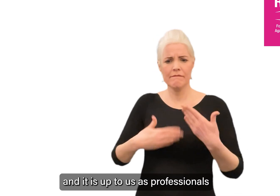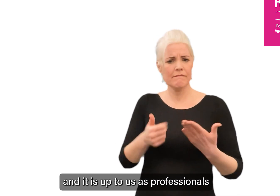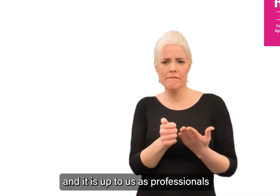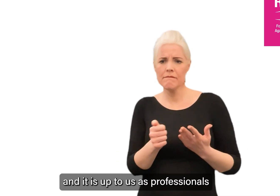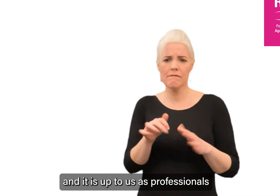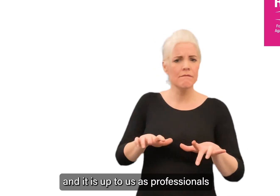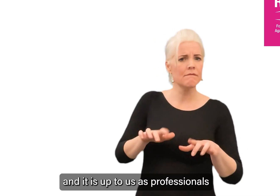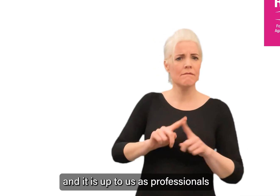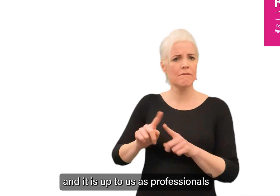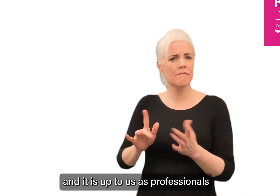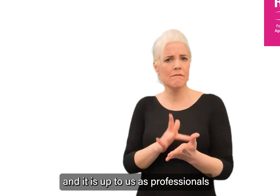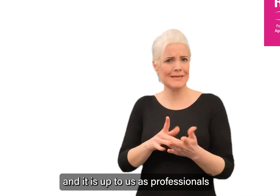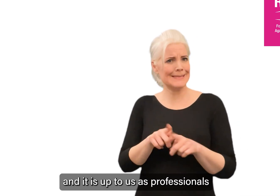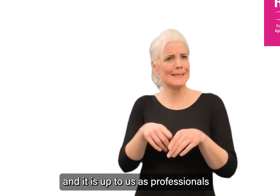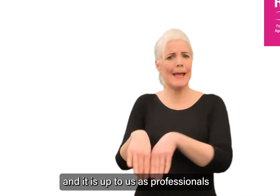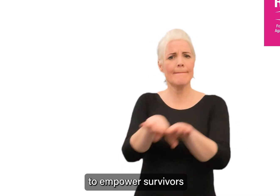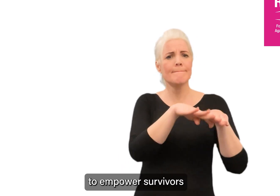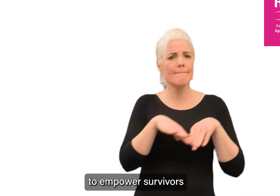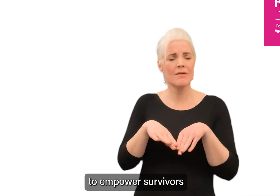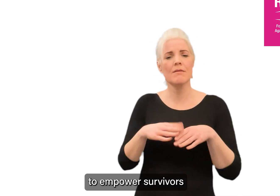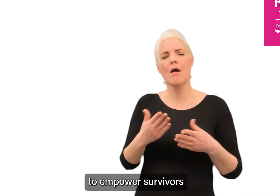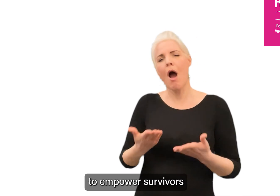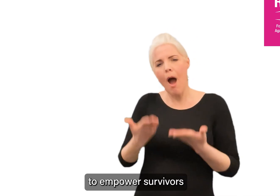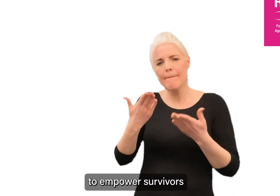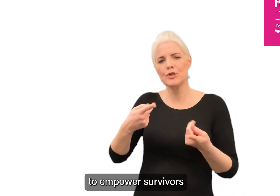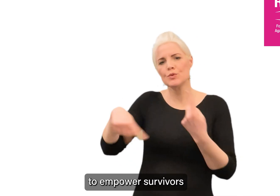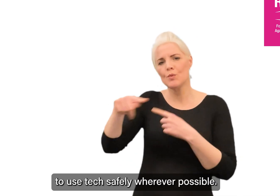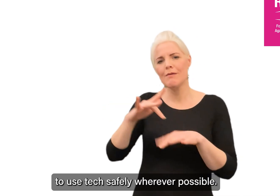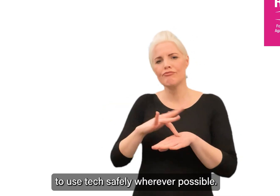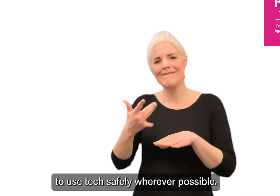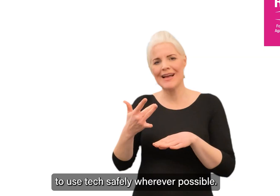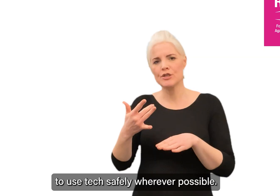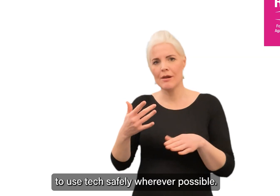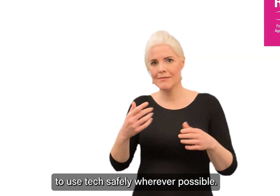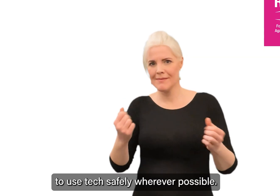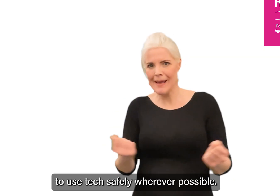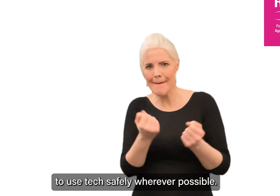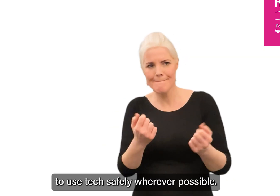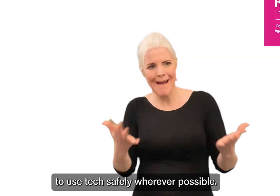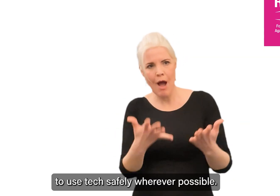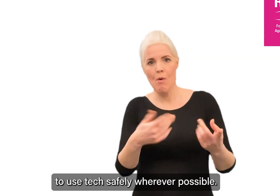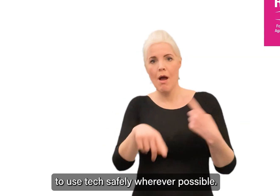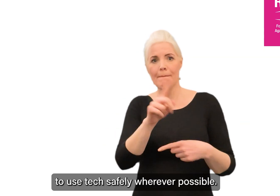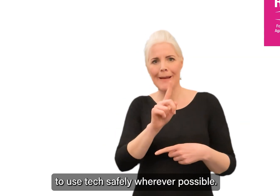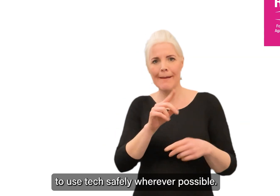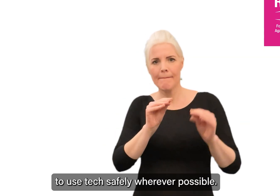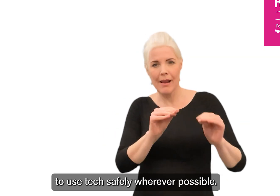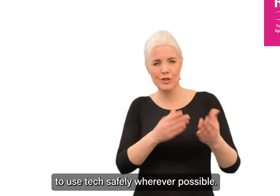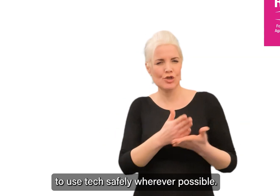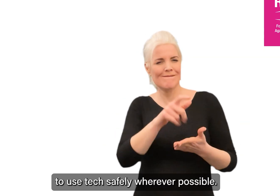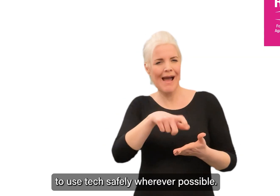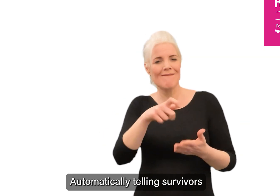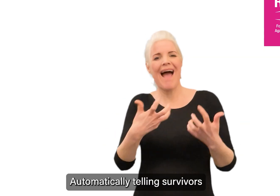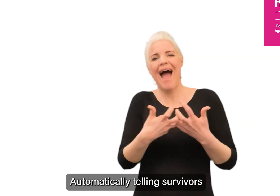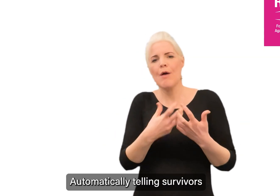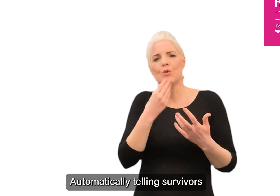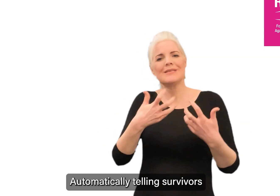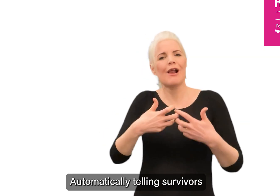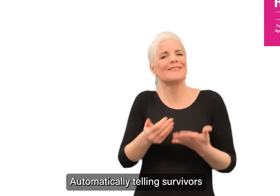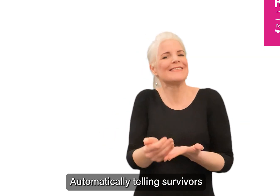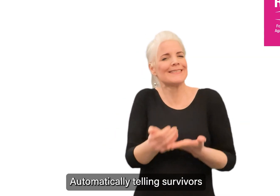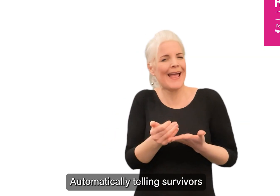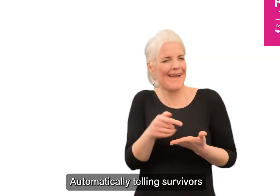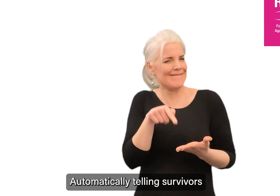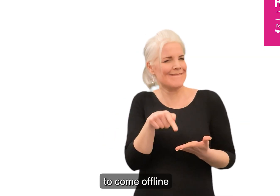And it is up to us as professionals to empower survivors to use tech safely wherever possible.